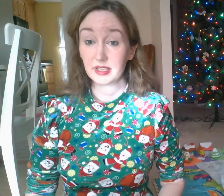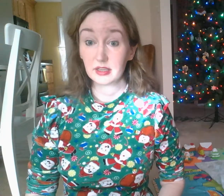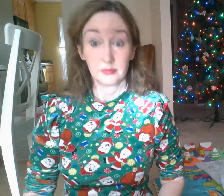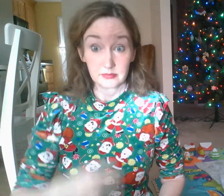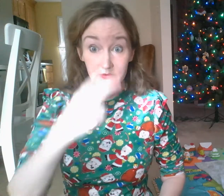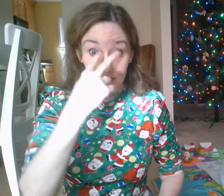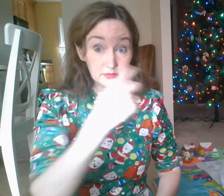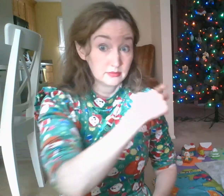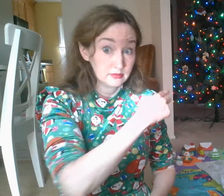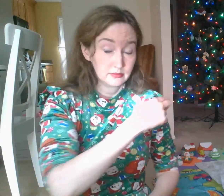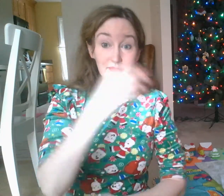say,